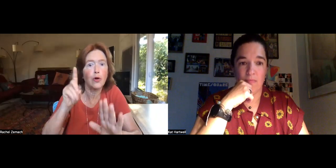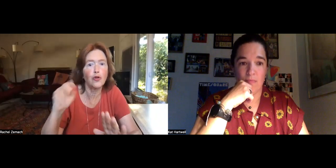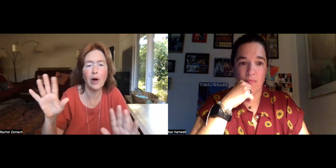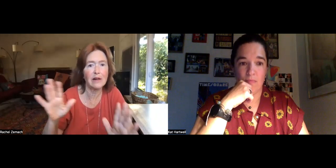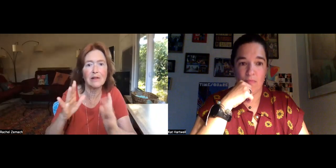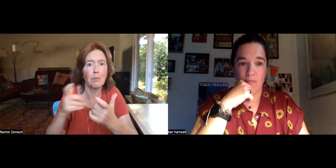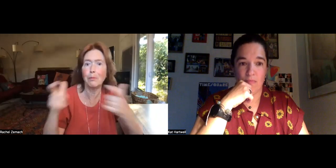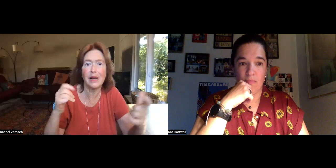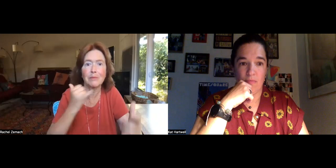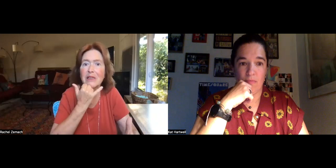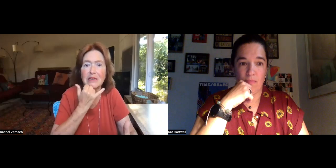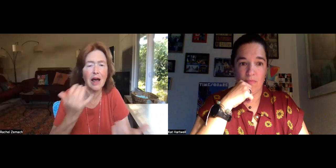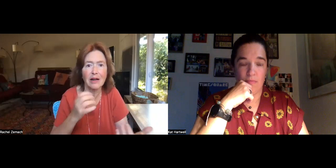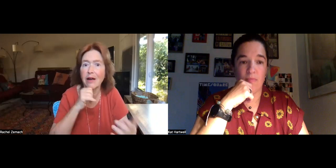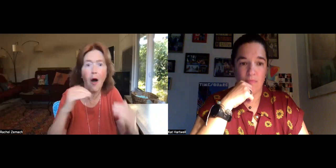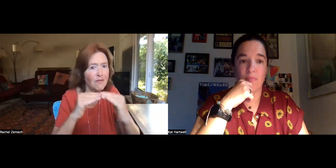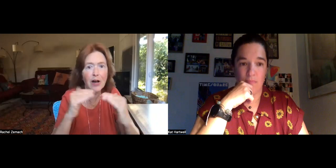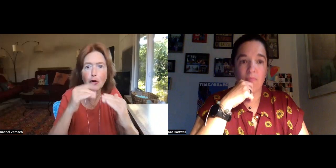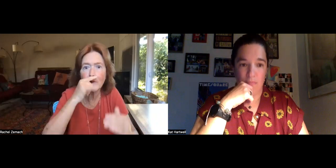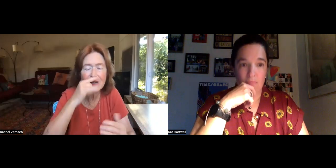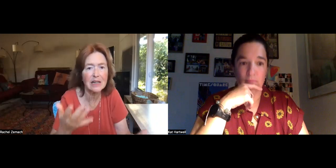do it. Big mistake, not fair to the kid.